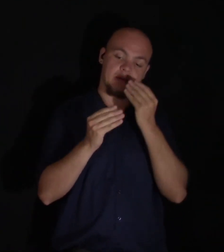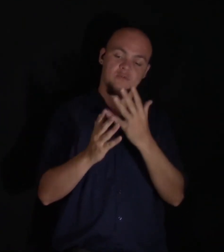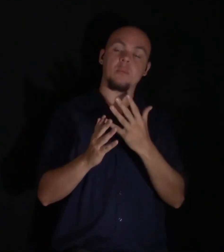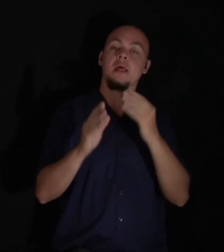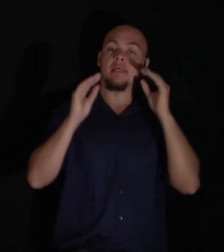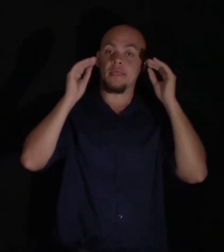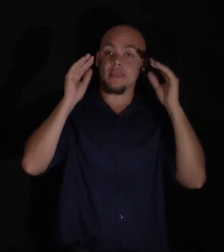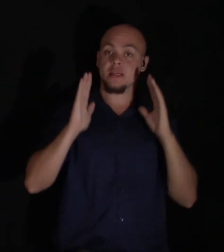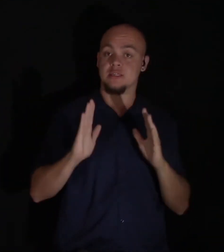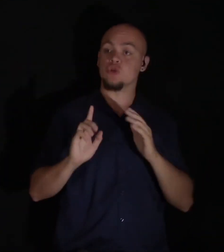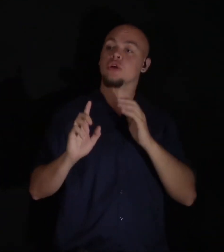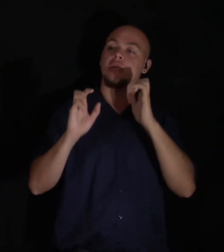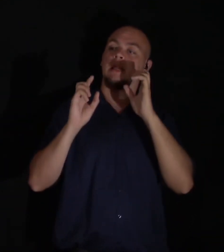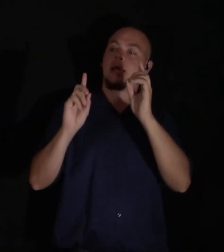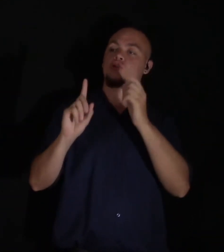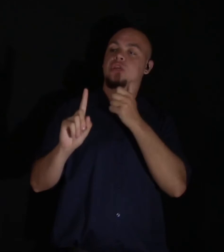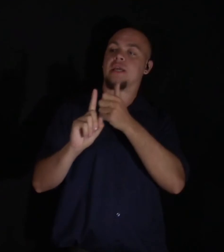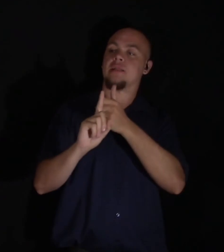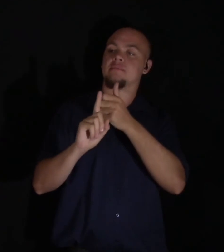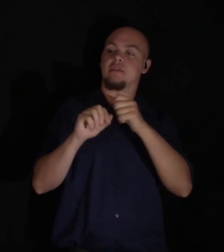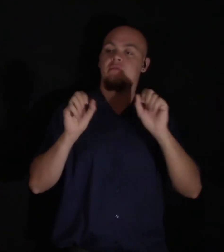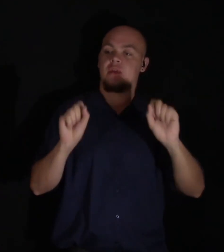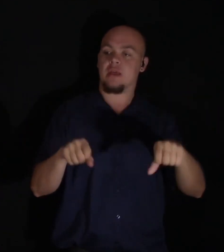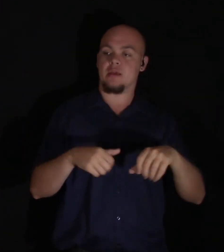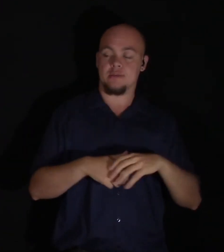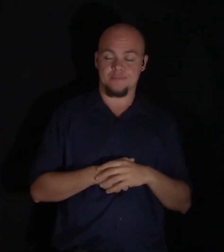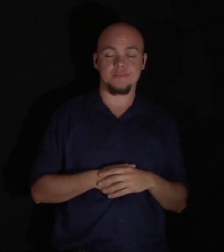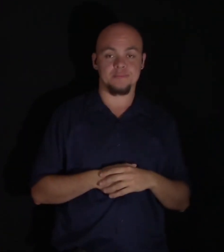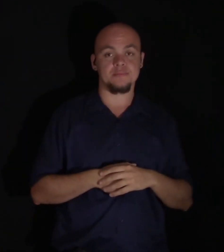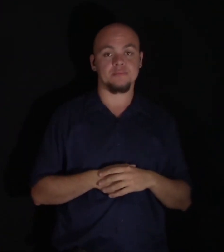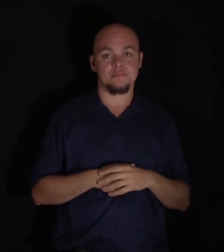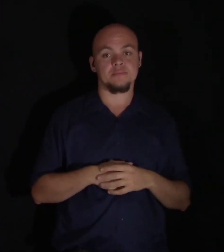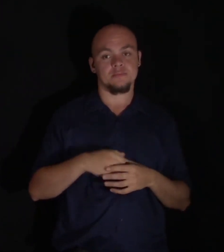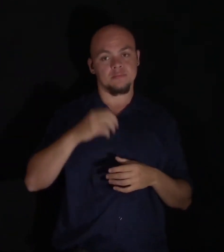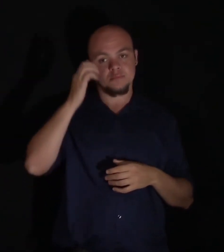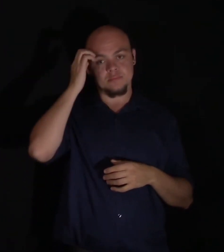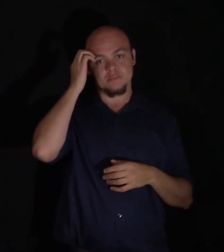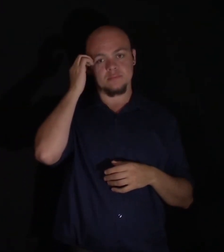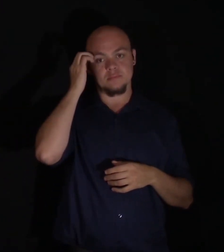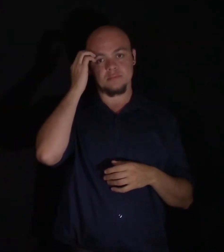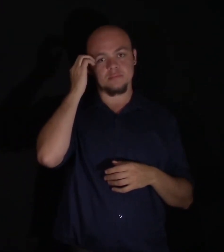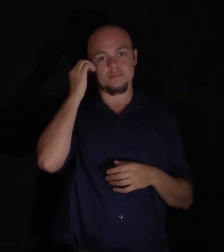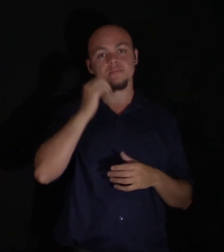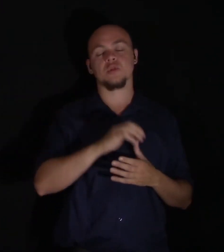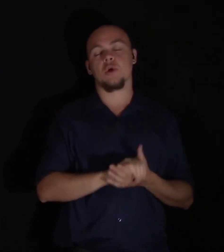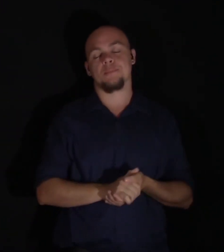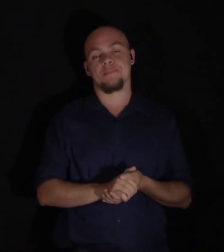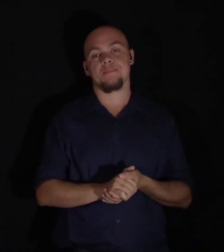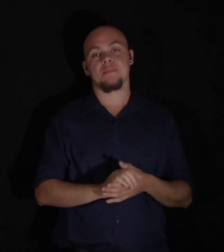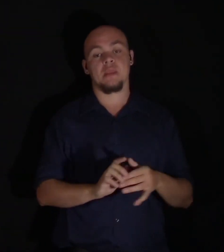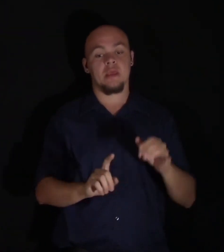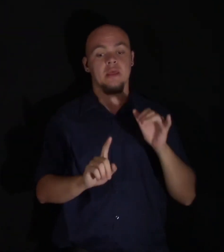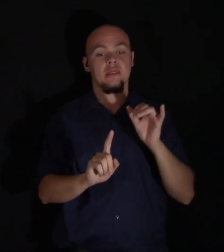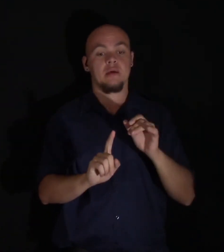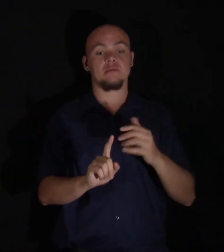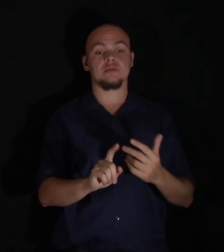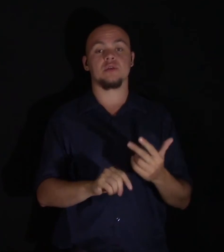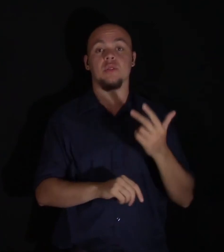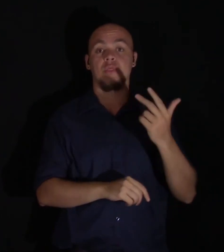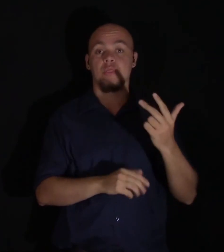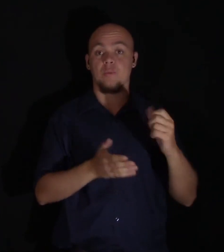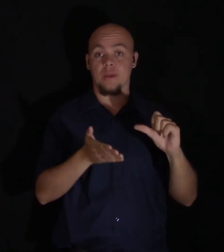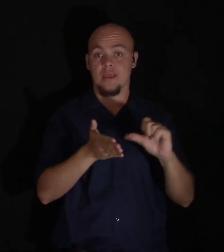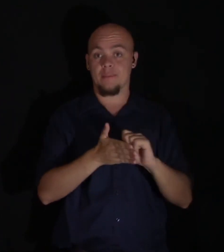teacher could educate himself on the subject of suicide and self-harm. It was 3